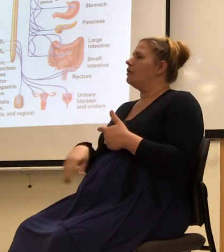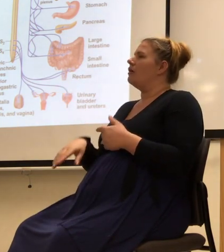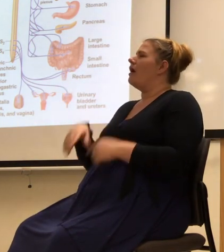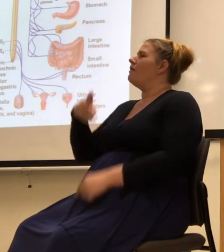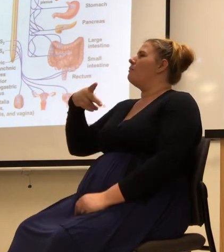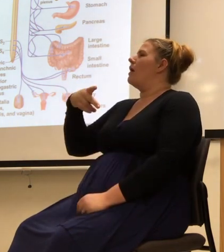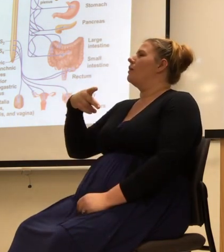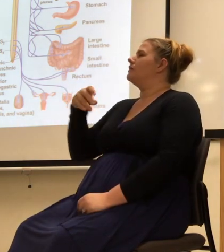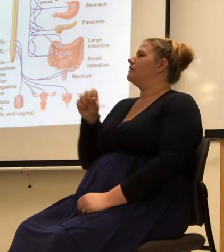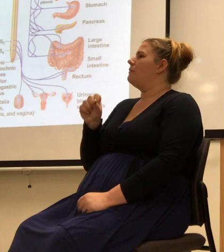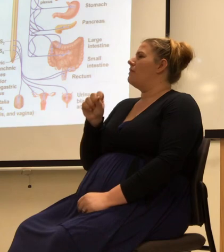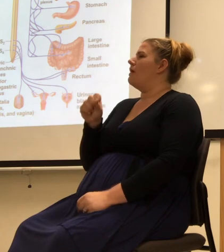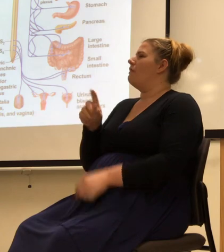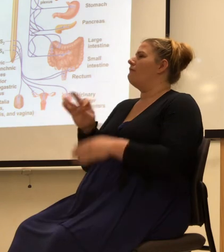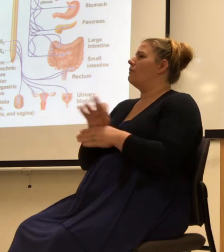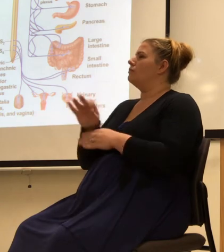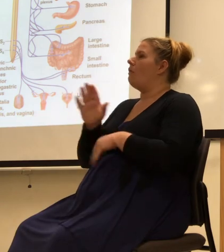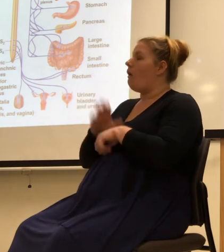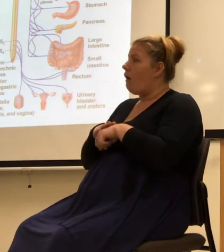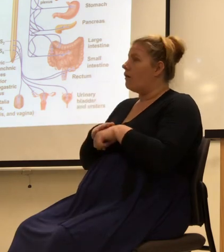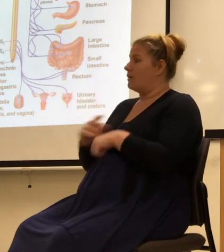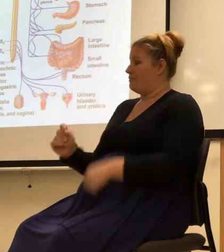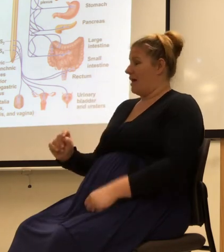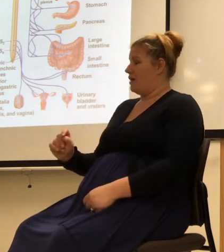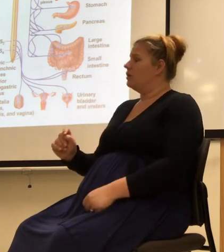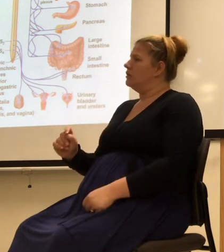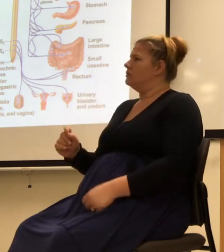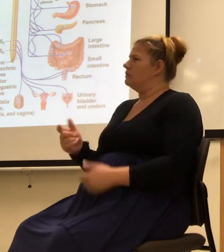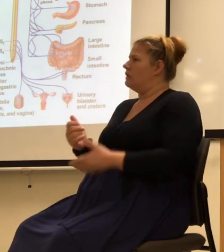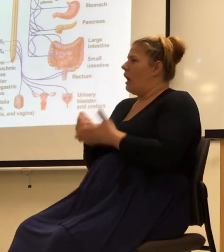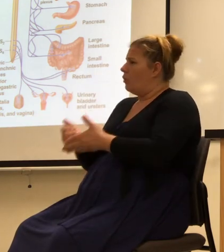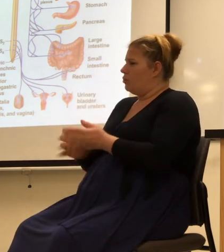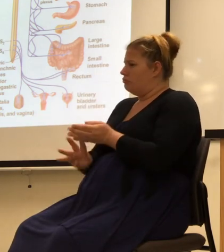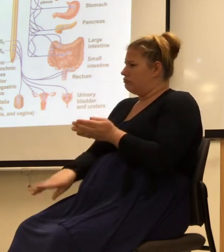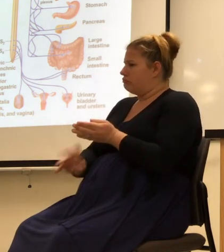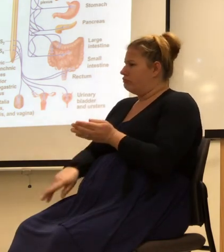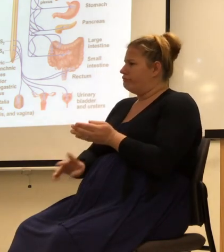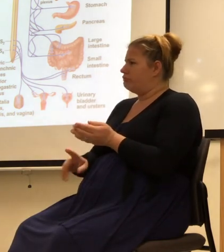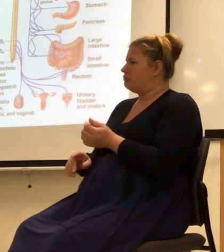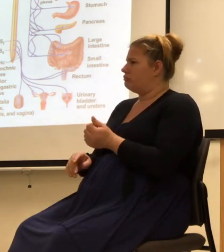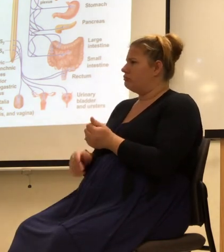to help you go, void bladder.